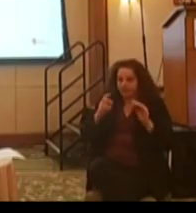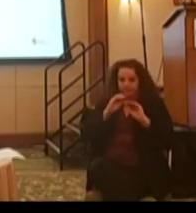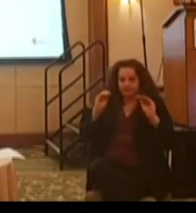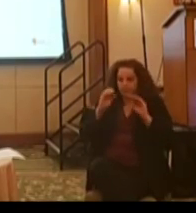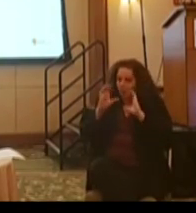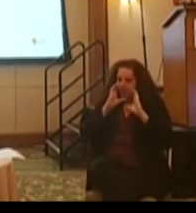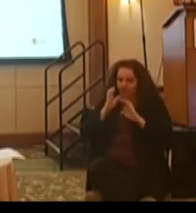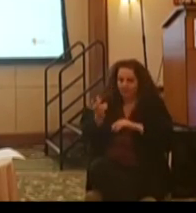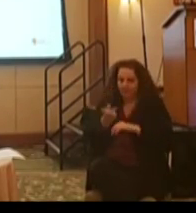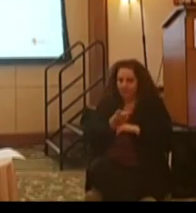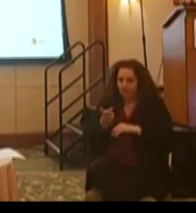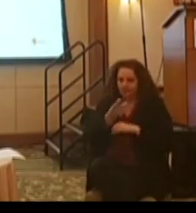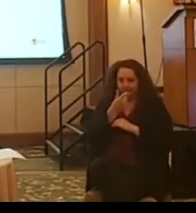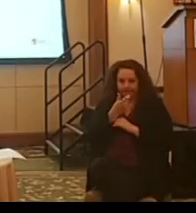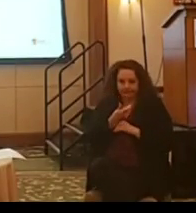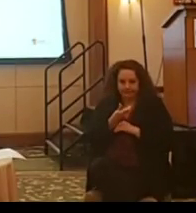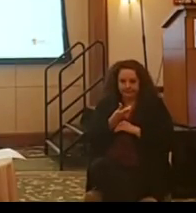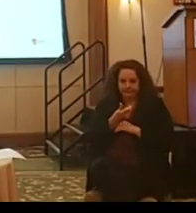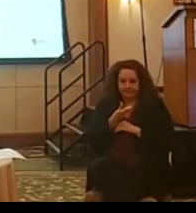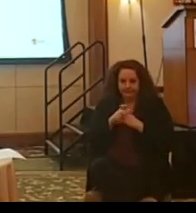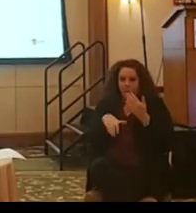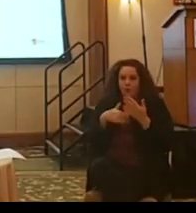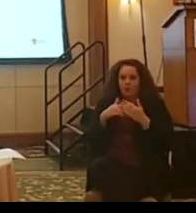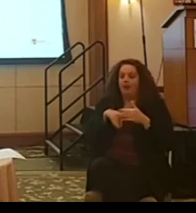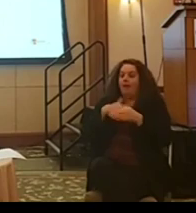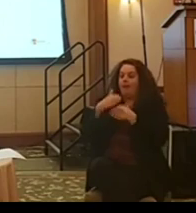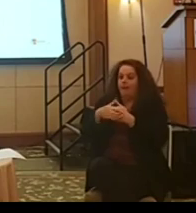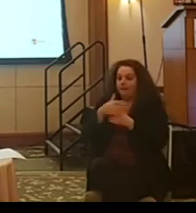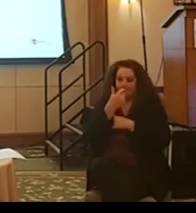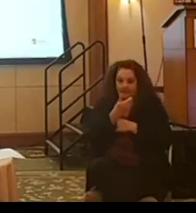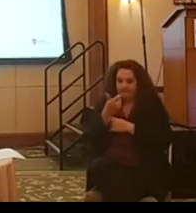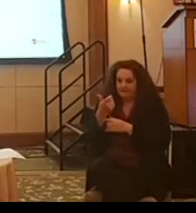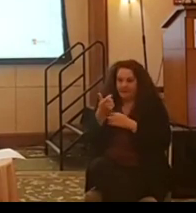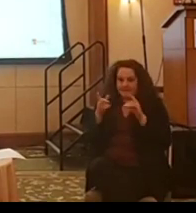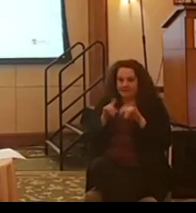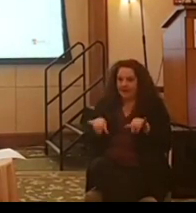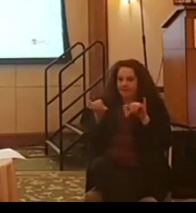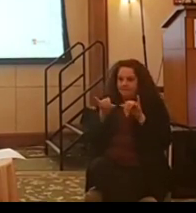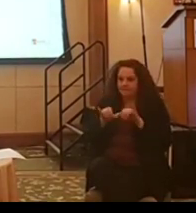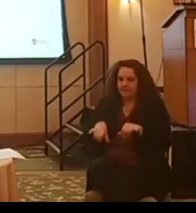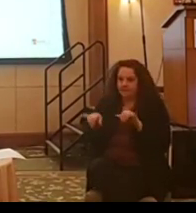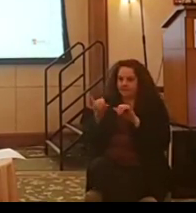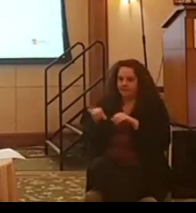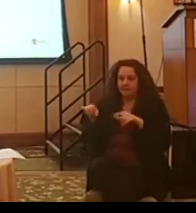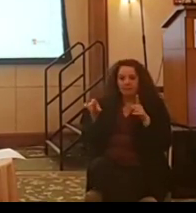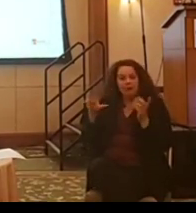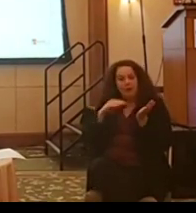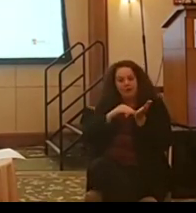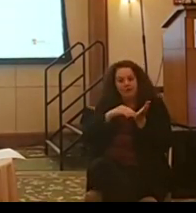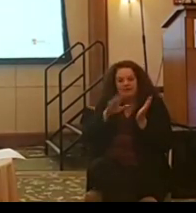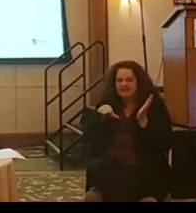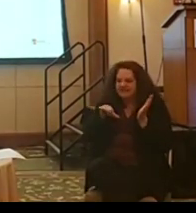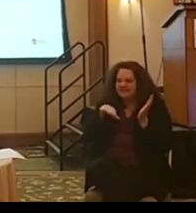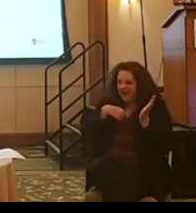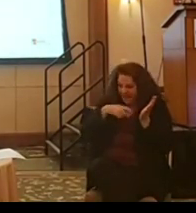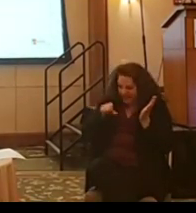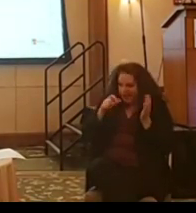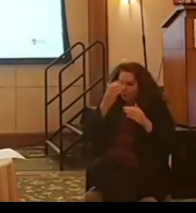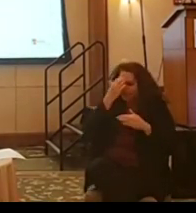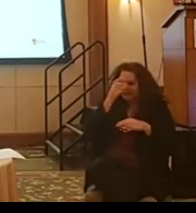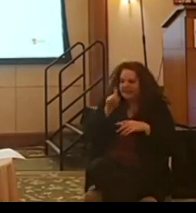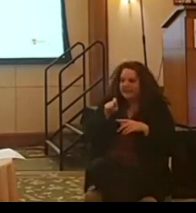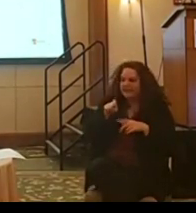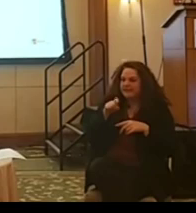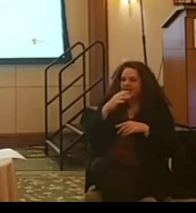same. At some point, the physician would say, I think you need to be on a medication. You should probably be